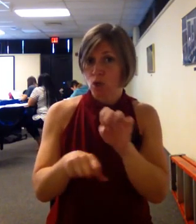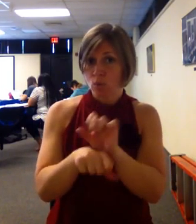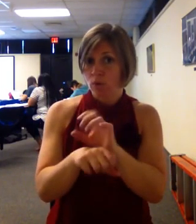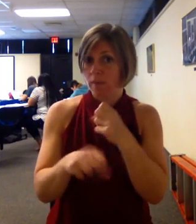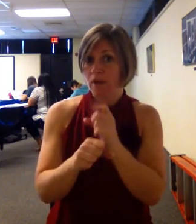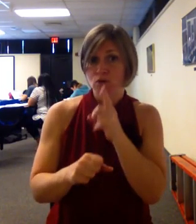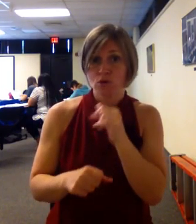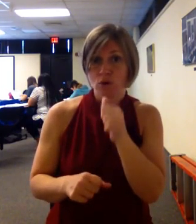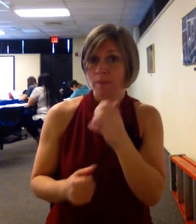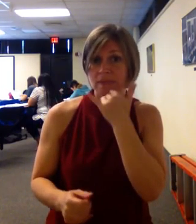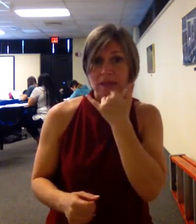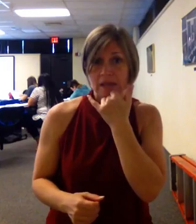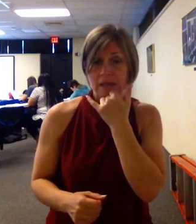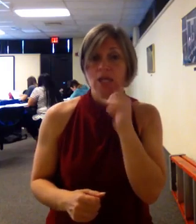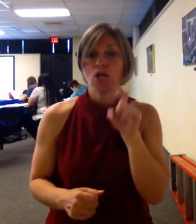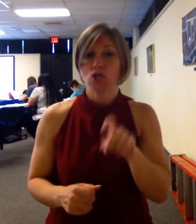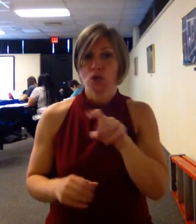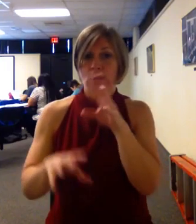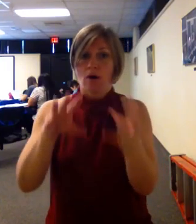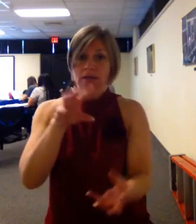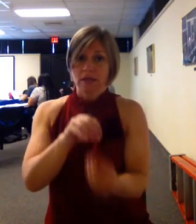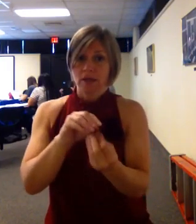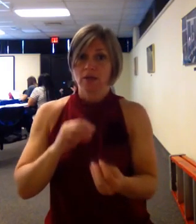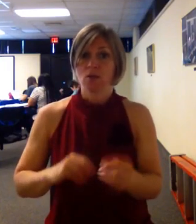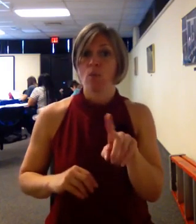mistakes, all of those weights should add up to 100%.